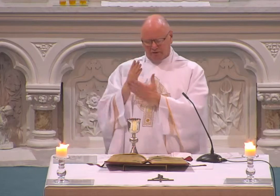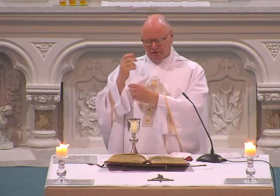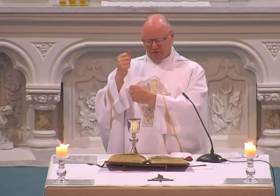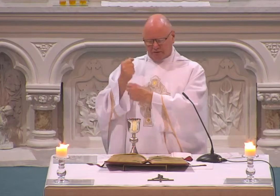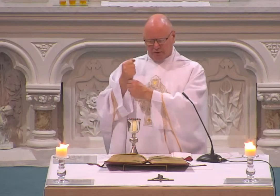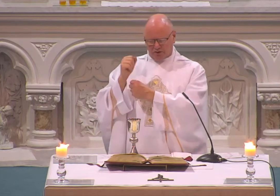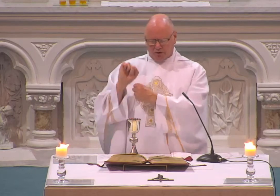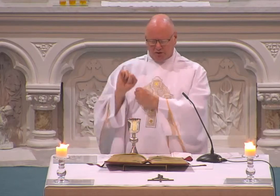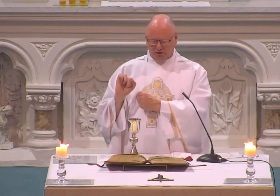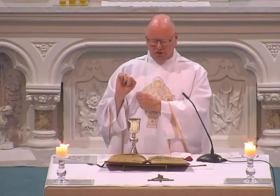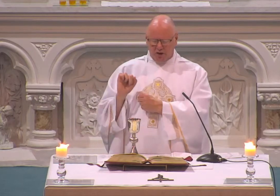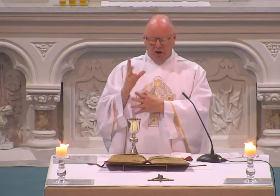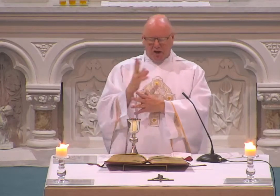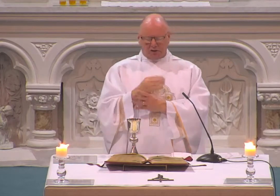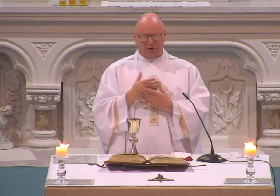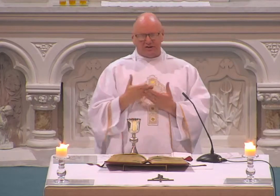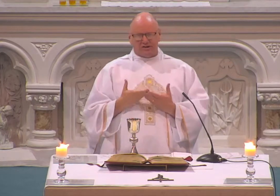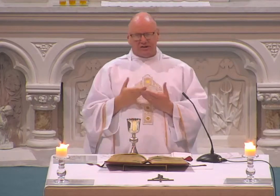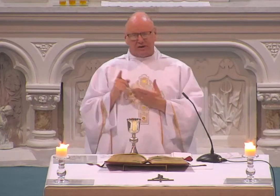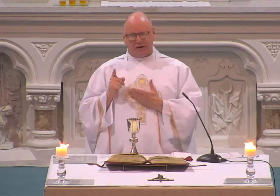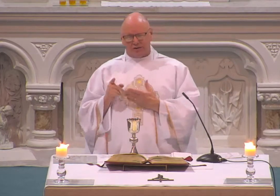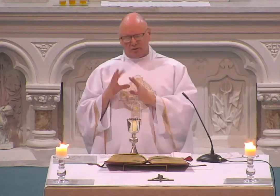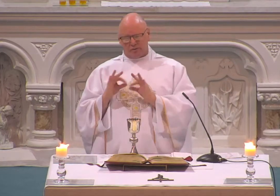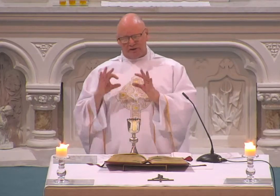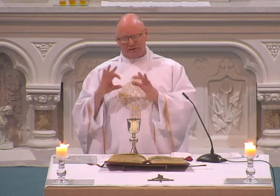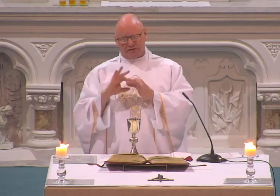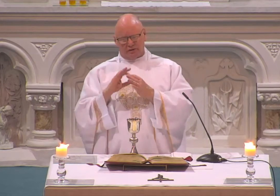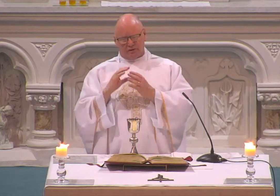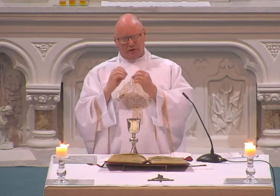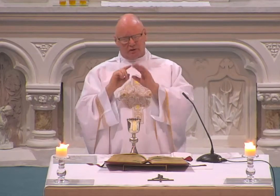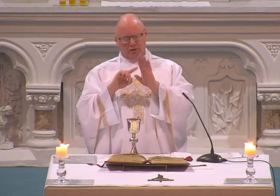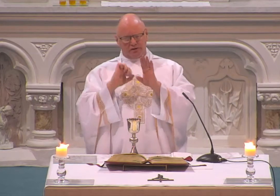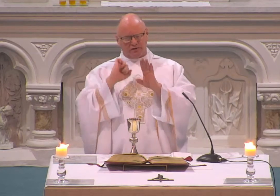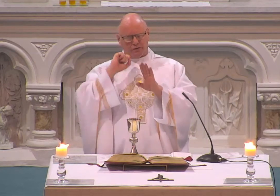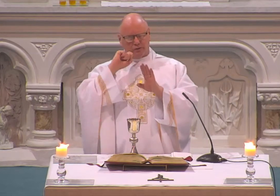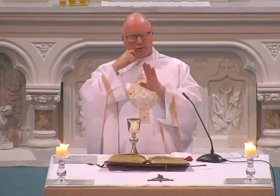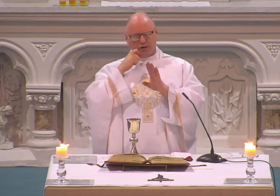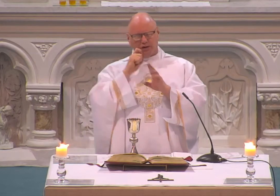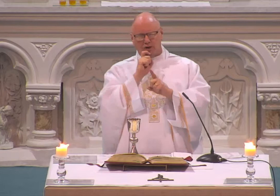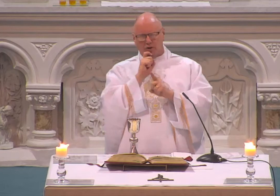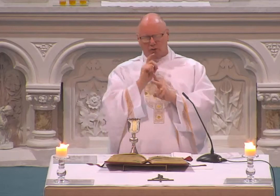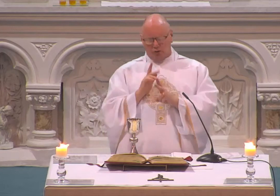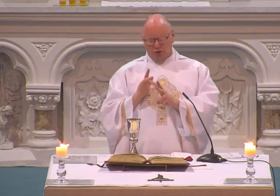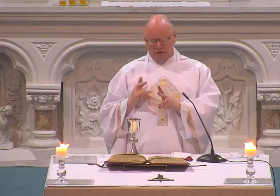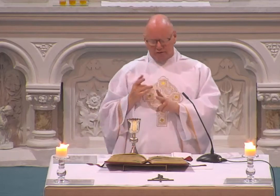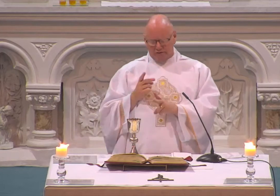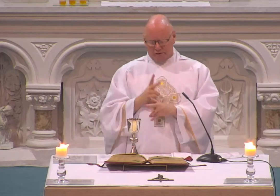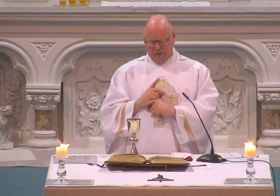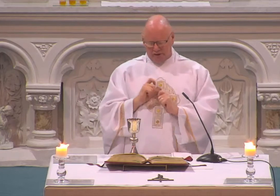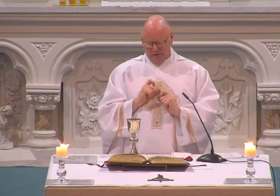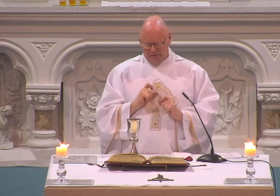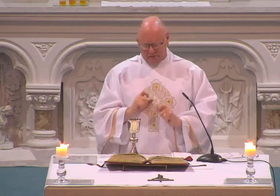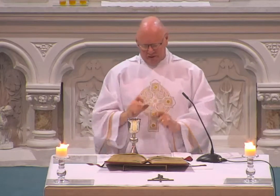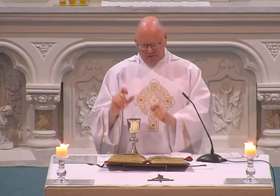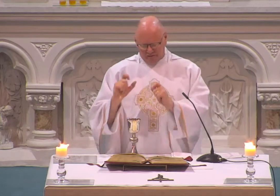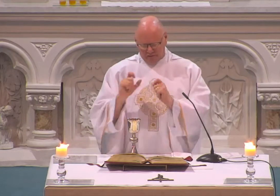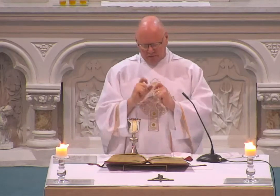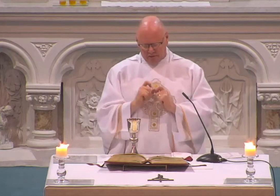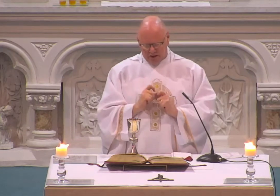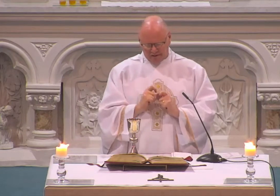of your church, and graciously grant her peace and unity in accordance with your will, who live and reign forever and